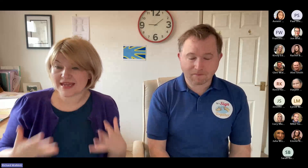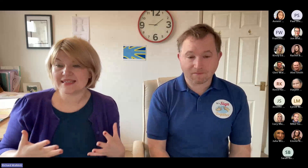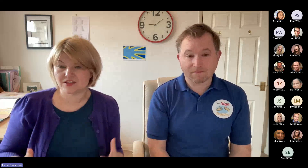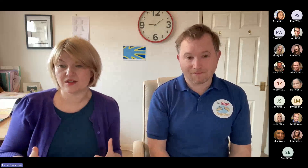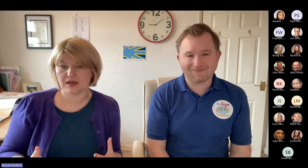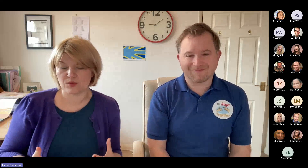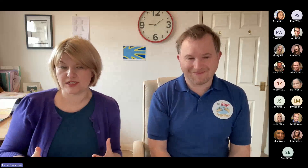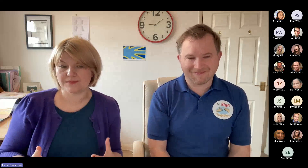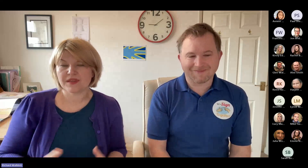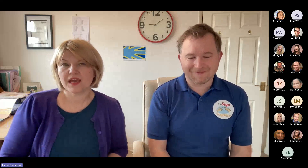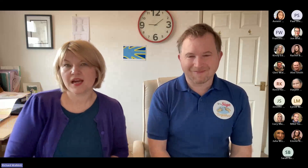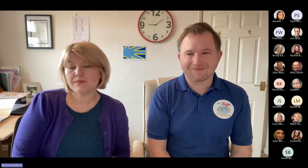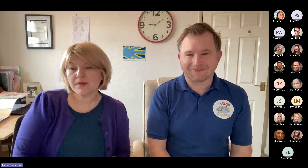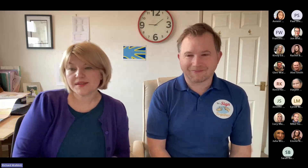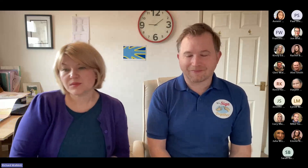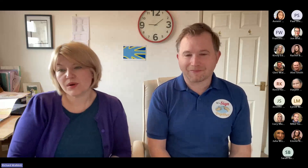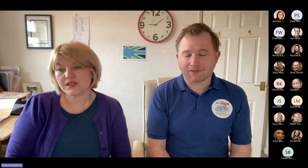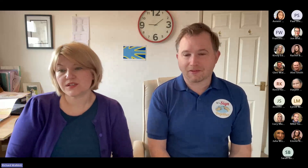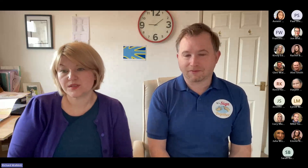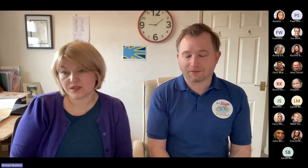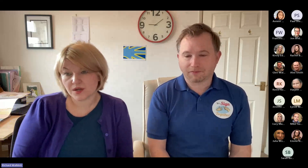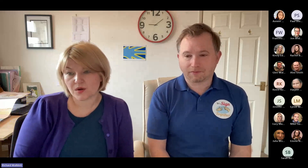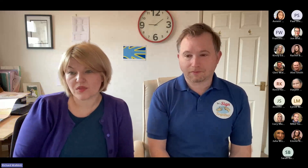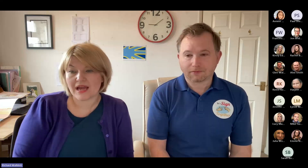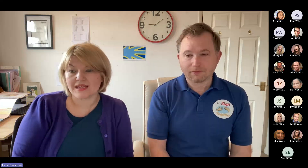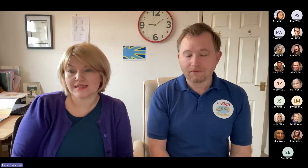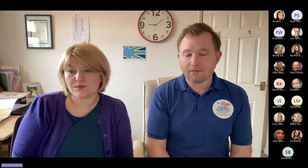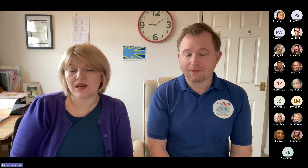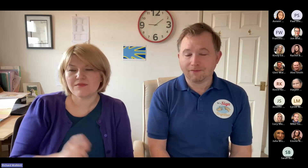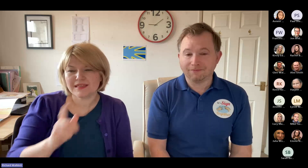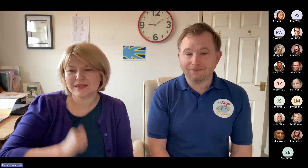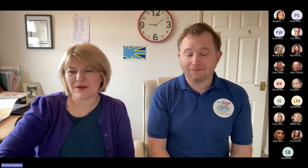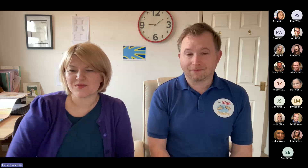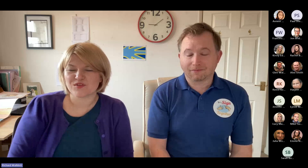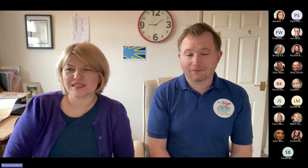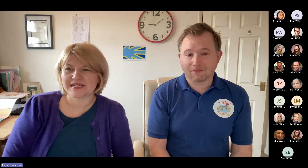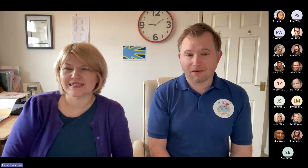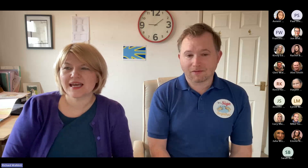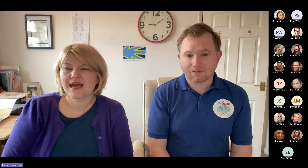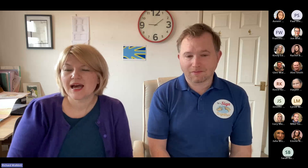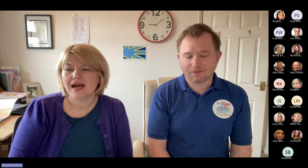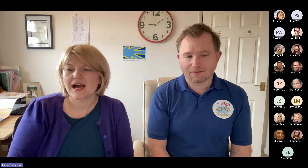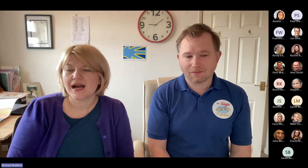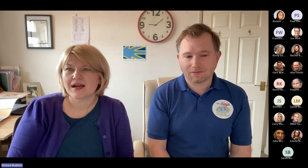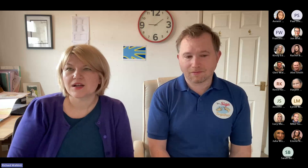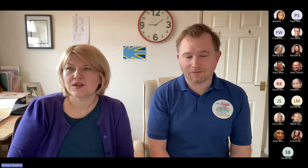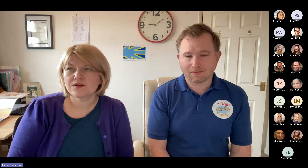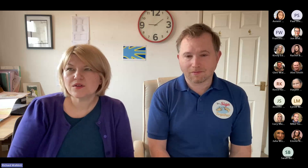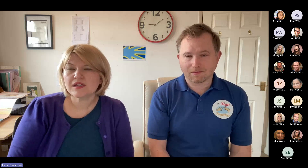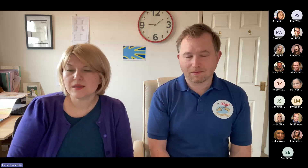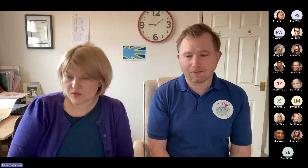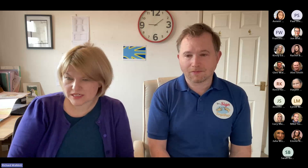any sign language. And it might surprise you to know that, well, have a think about it for a second. A good lip